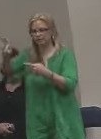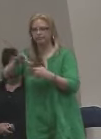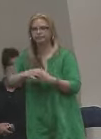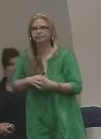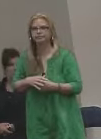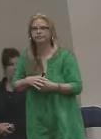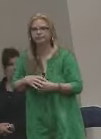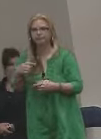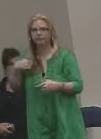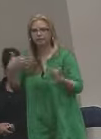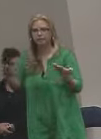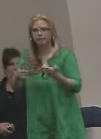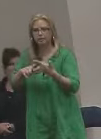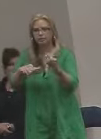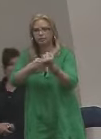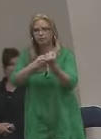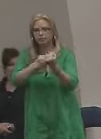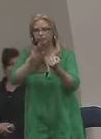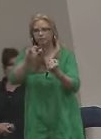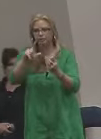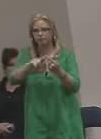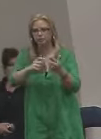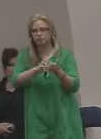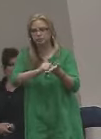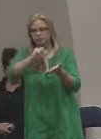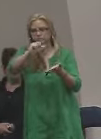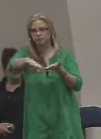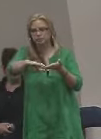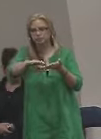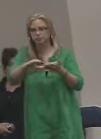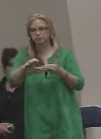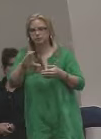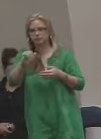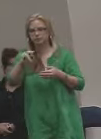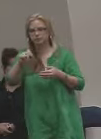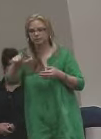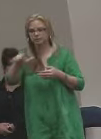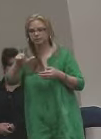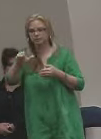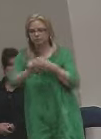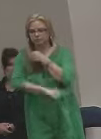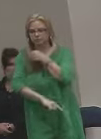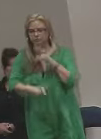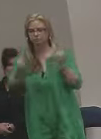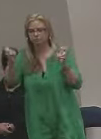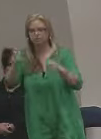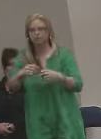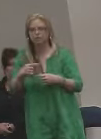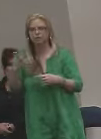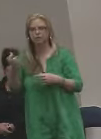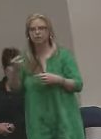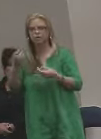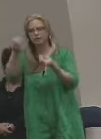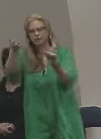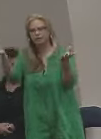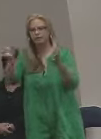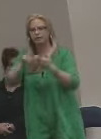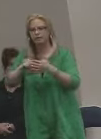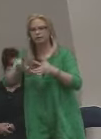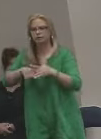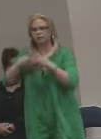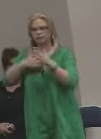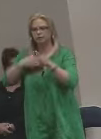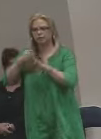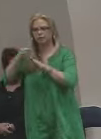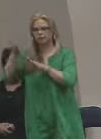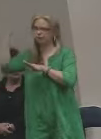1989. I'm here to support the bill to abolish capital punishment. I want to say that I started out my career very much in